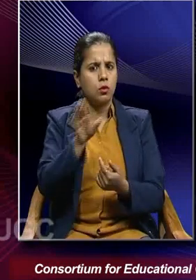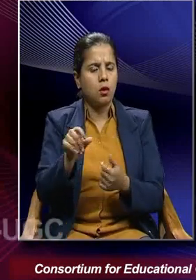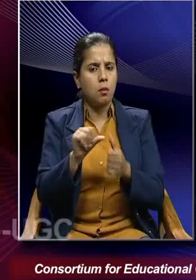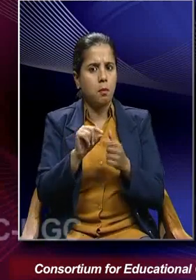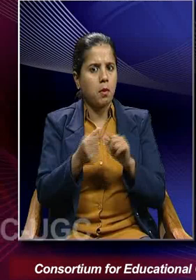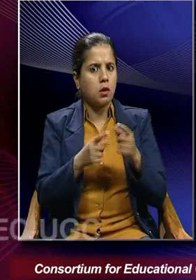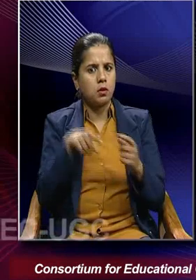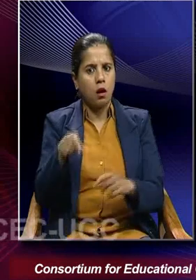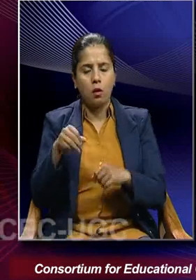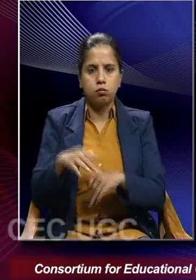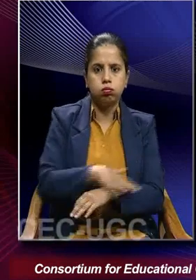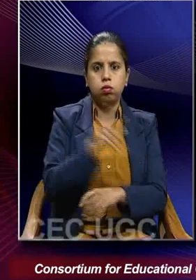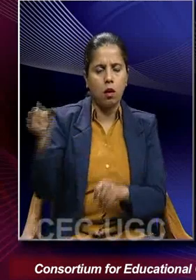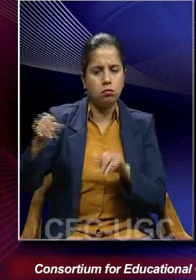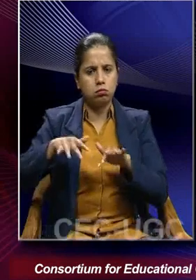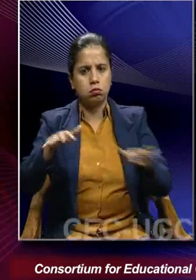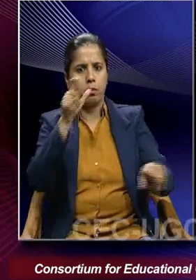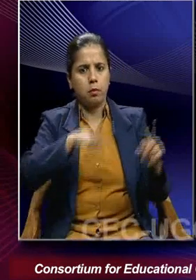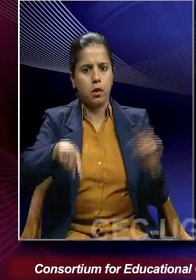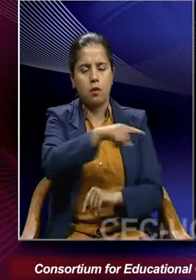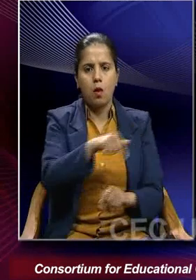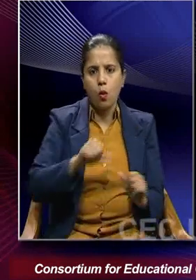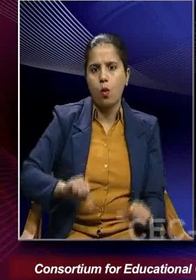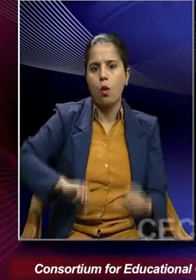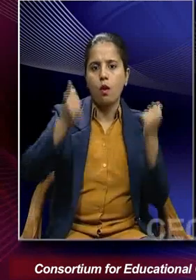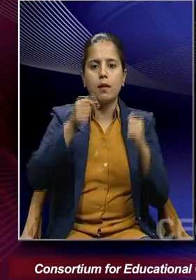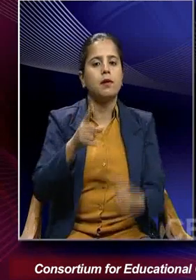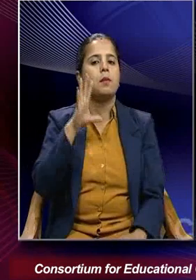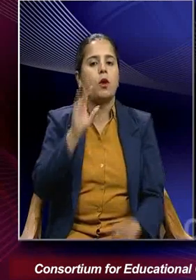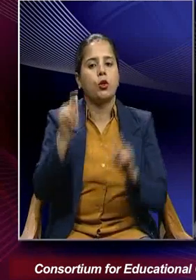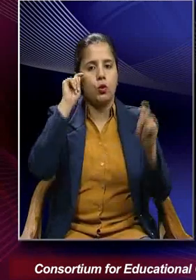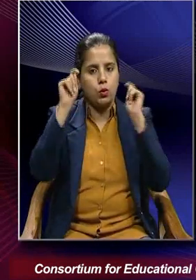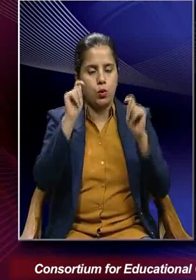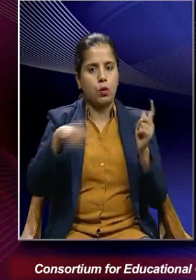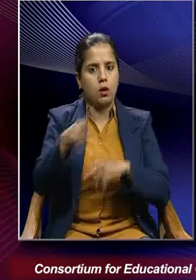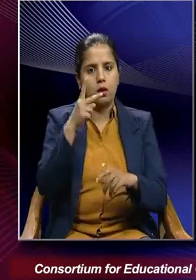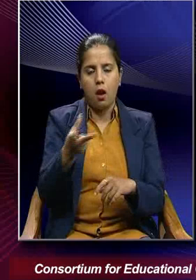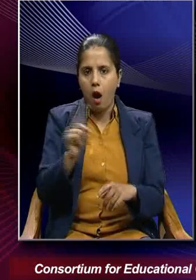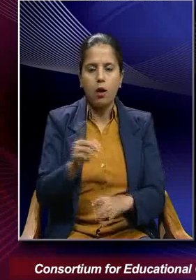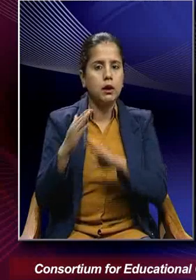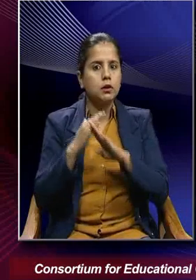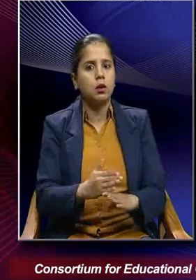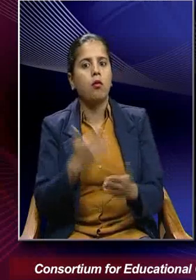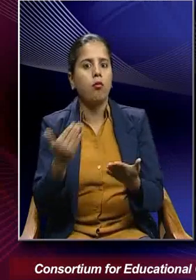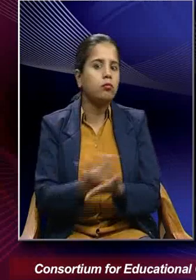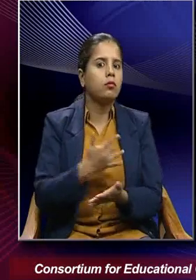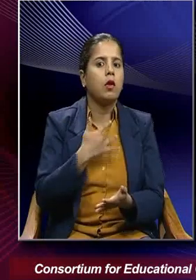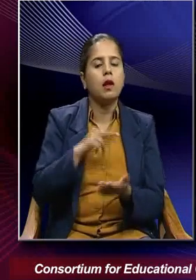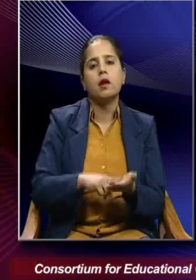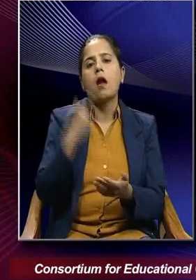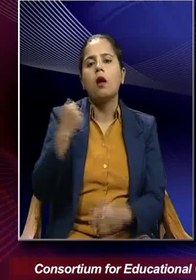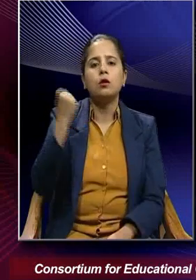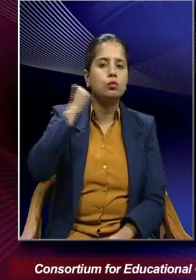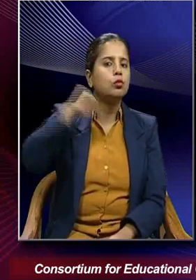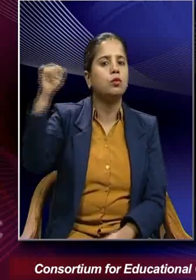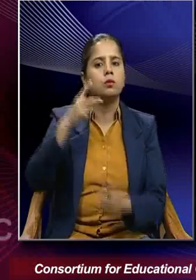which was gained from the Bardoli victory, it played an important role in the resurrection of the Indian national movement.